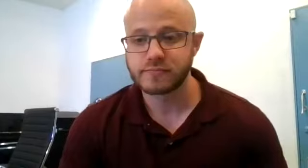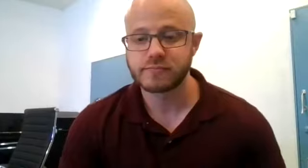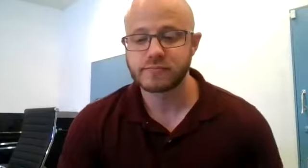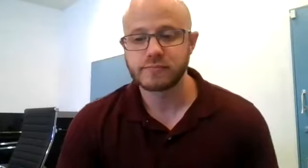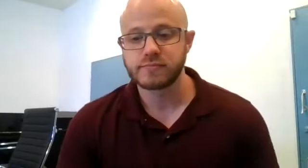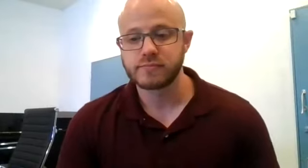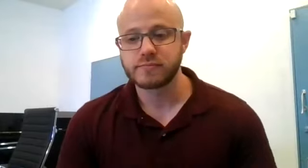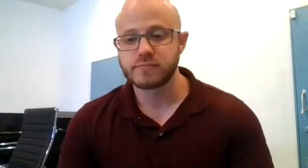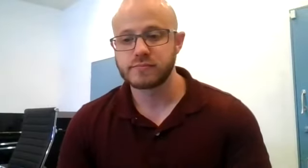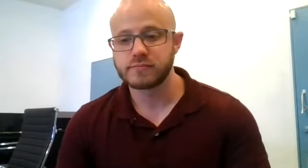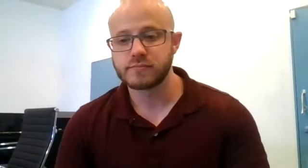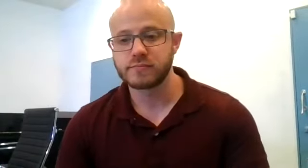cardinal numbers.